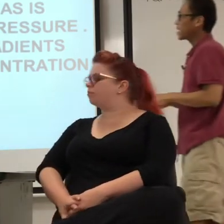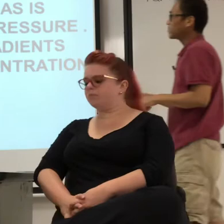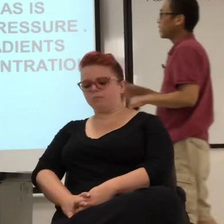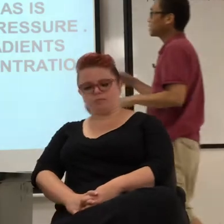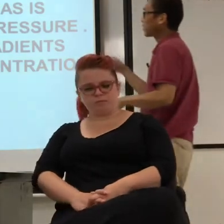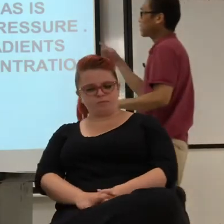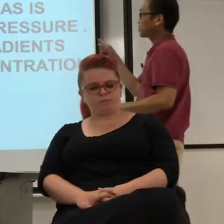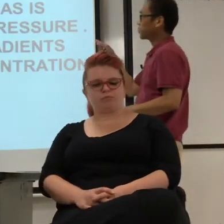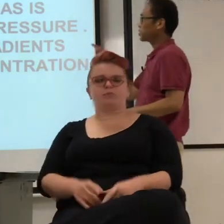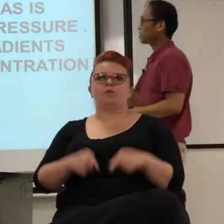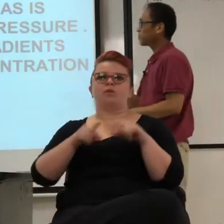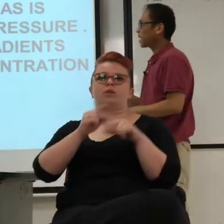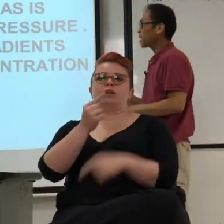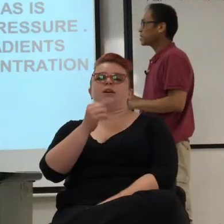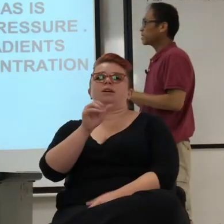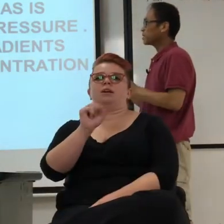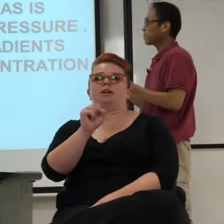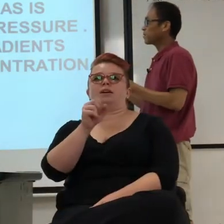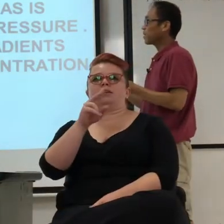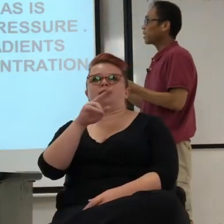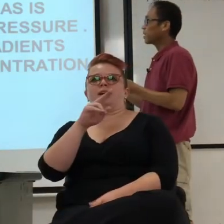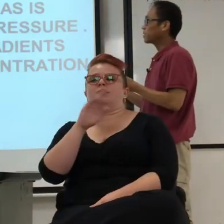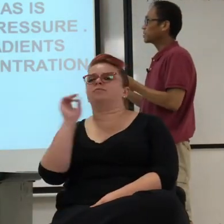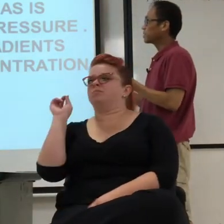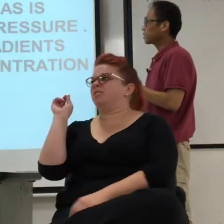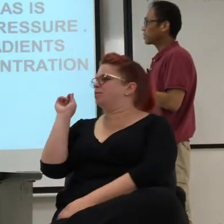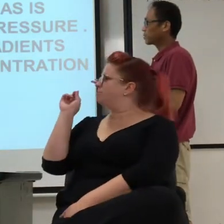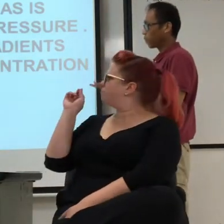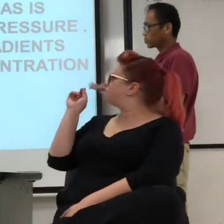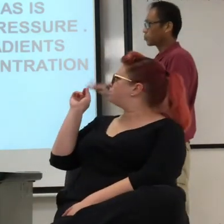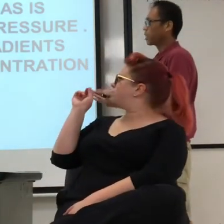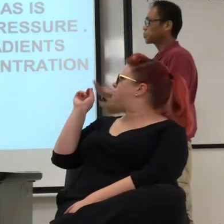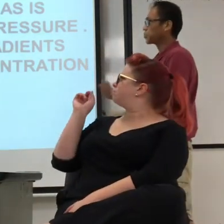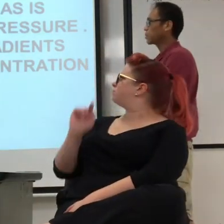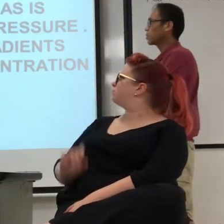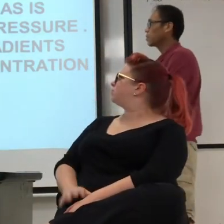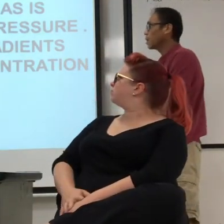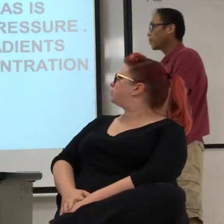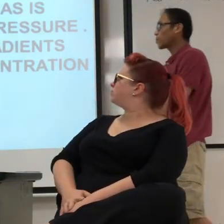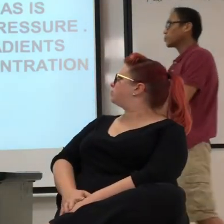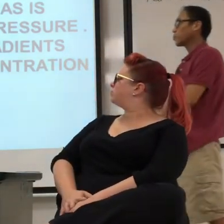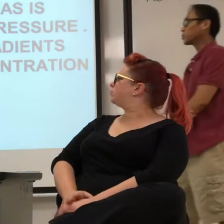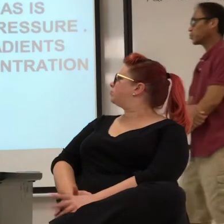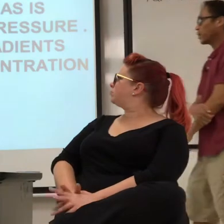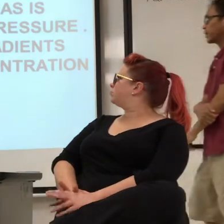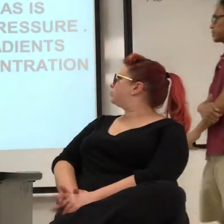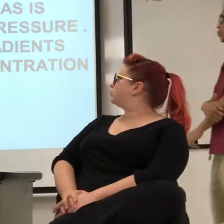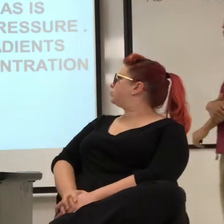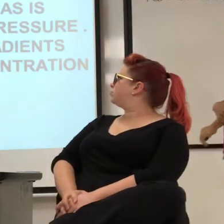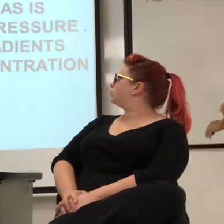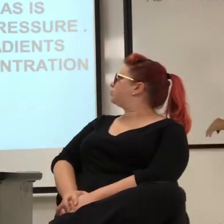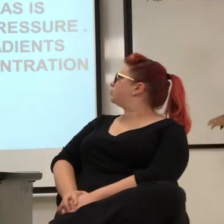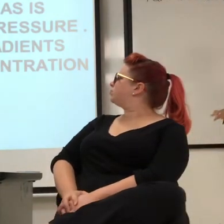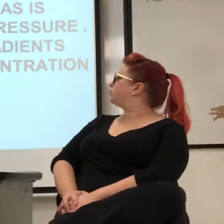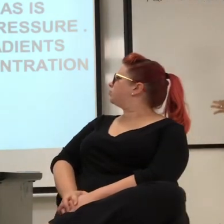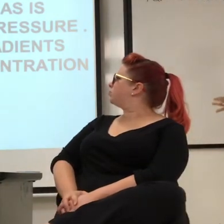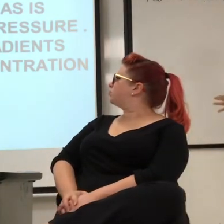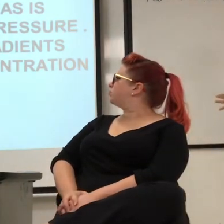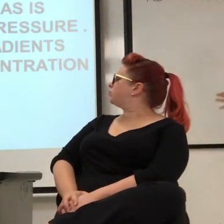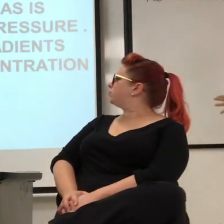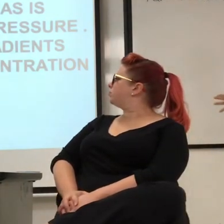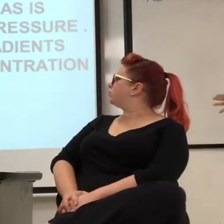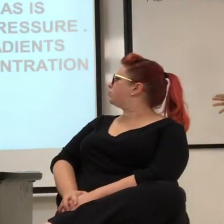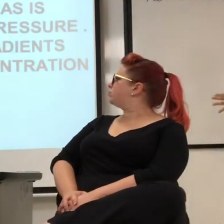In the gas phase, the concentration of the gas is given by its partial pressure. Partial pressure gradients work just